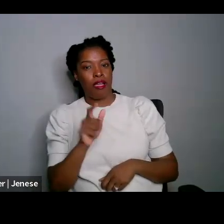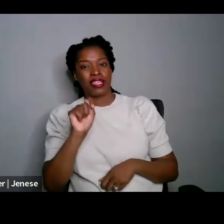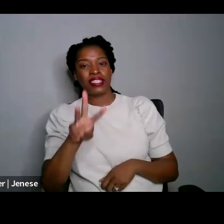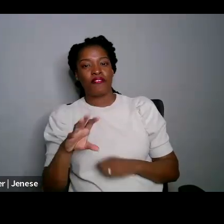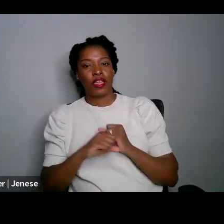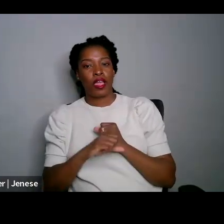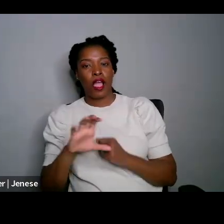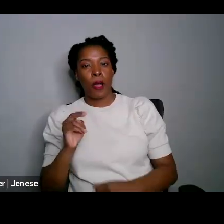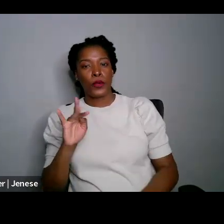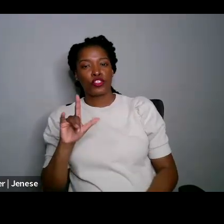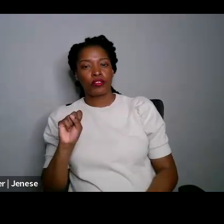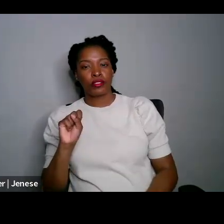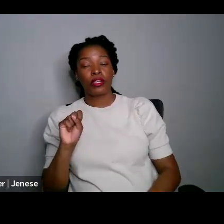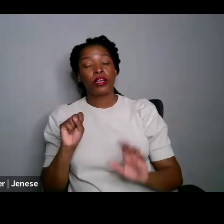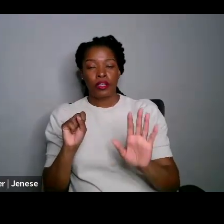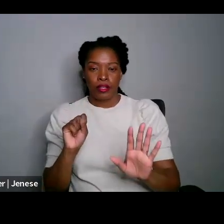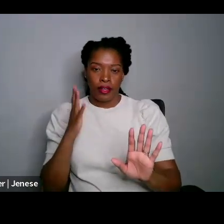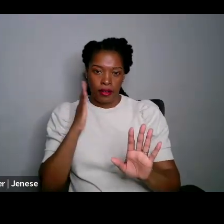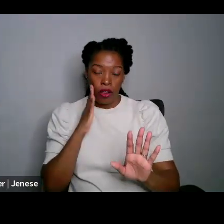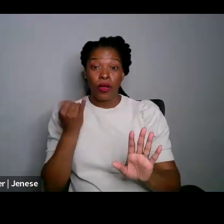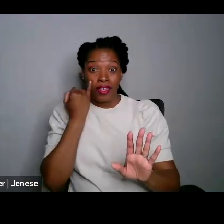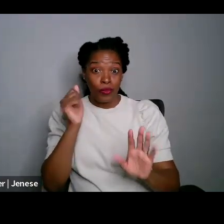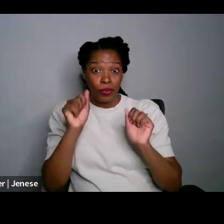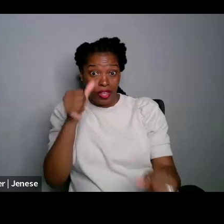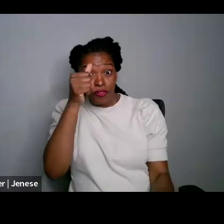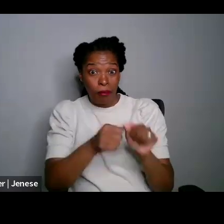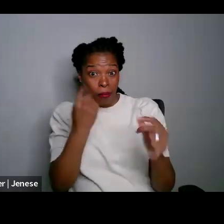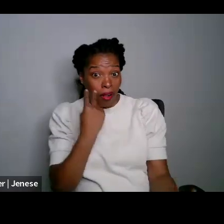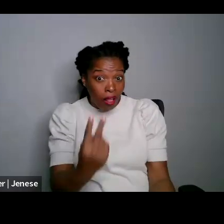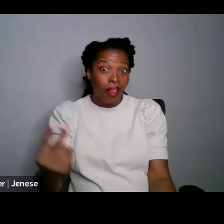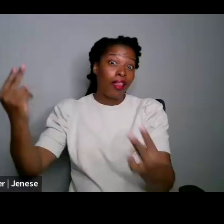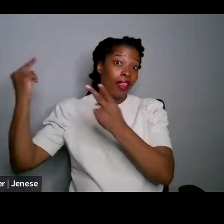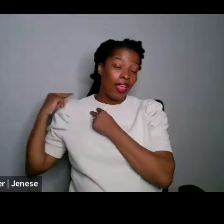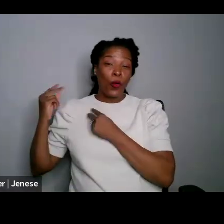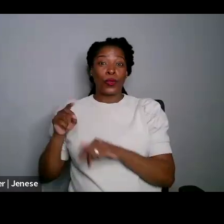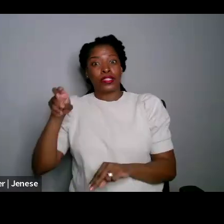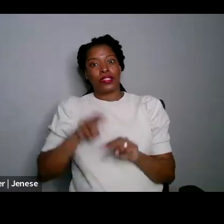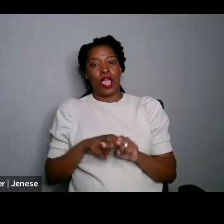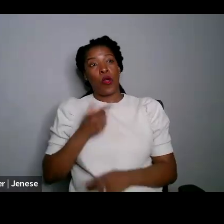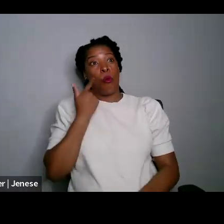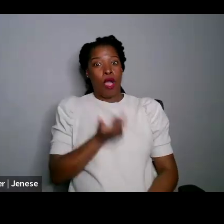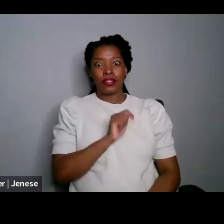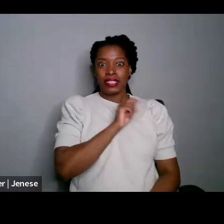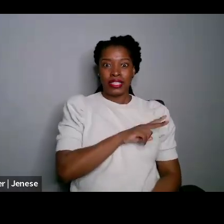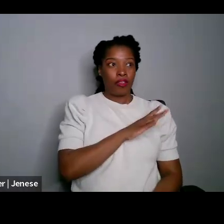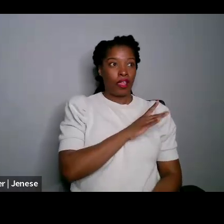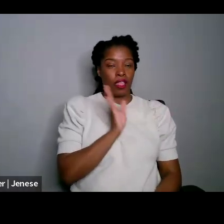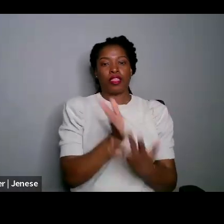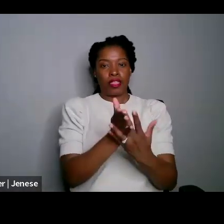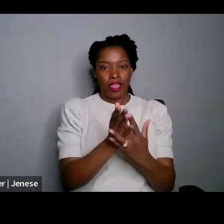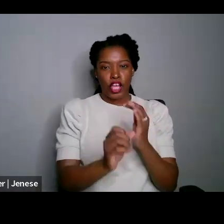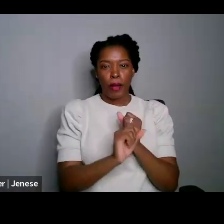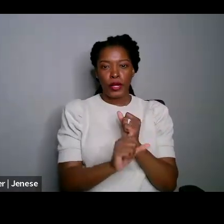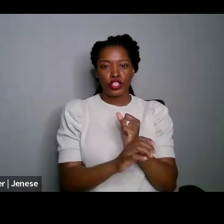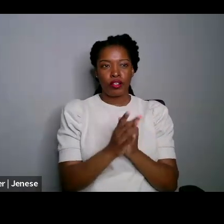streaming services. If you guys can recall a time where we had to really sit and watch commercials to watch our television.